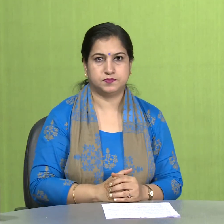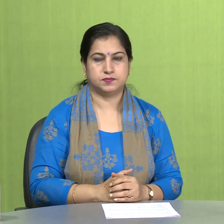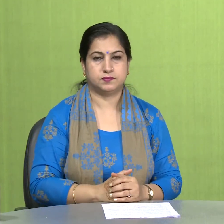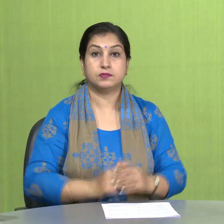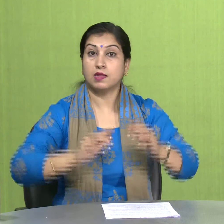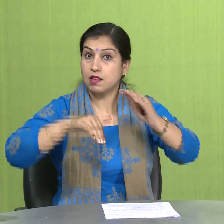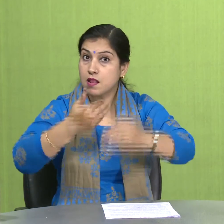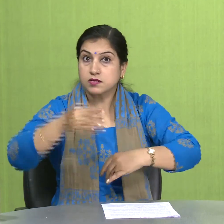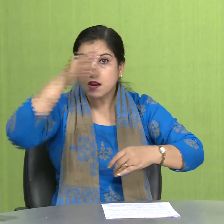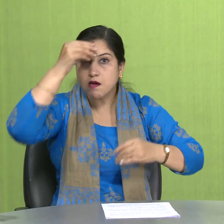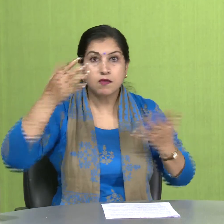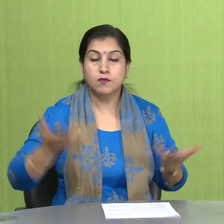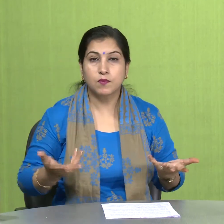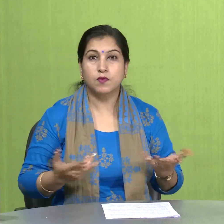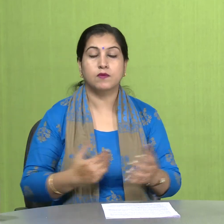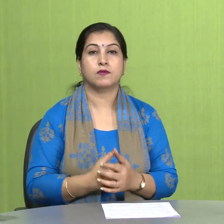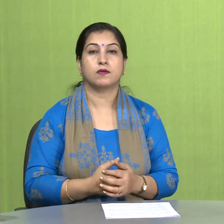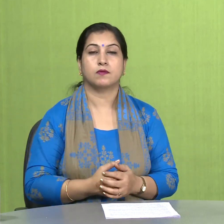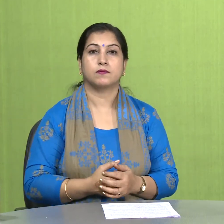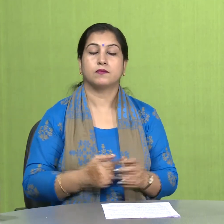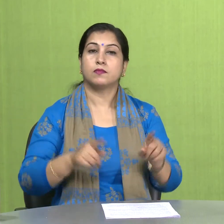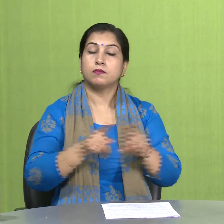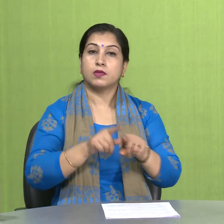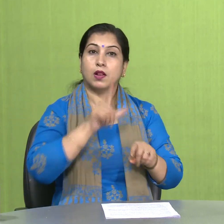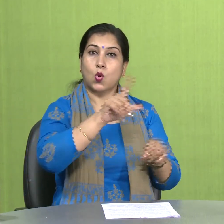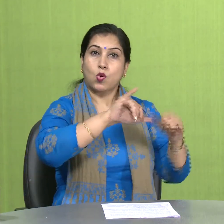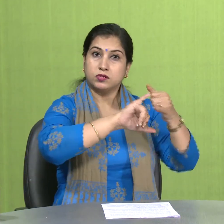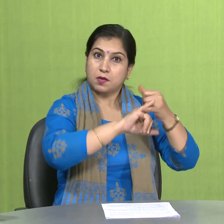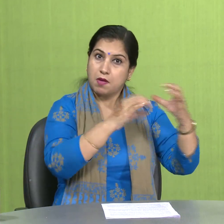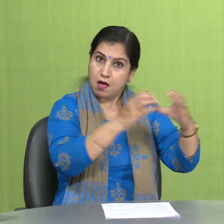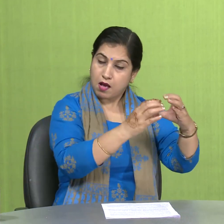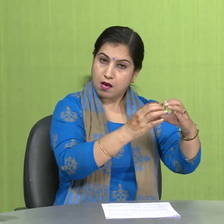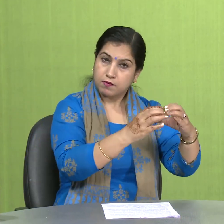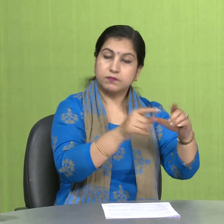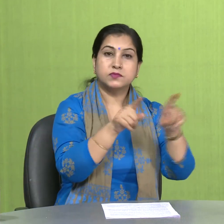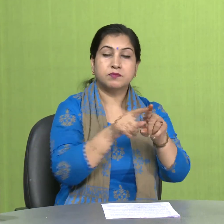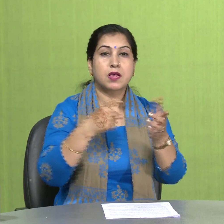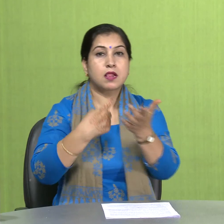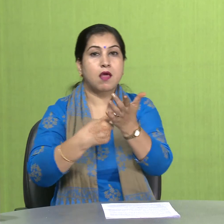Next, we also came to know about the functions of Lok Sabha and the Rajya Sabha.